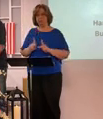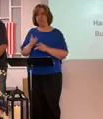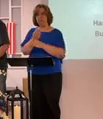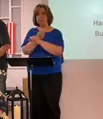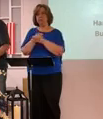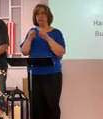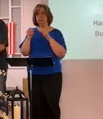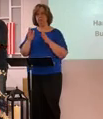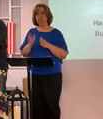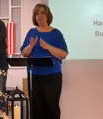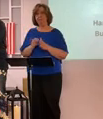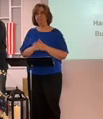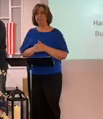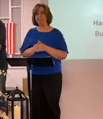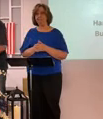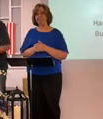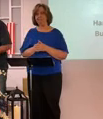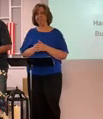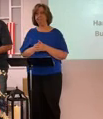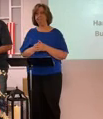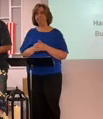Savior. And